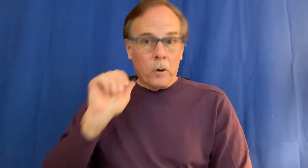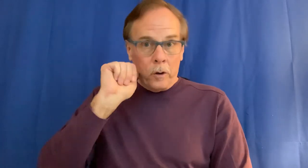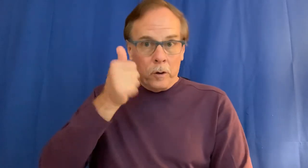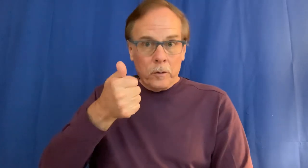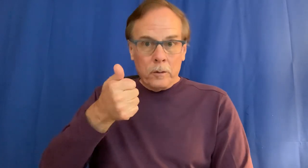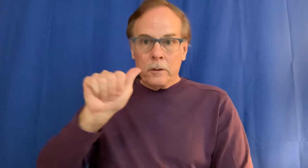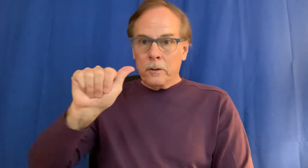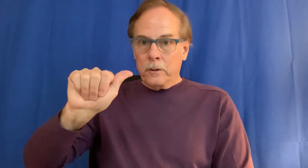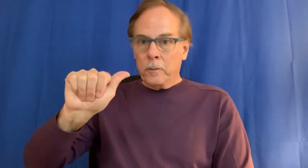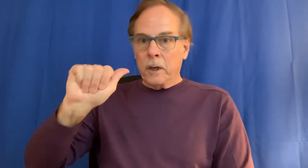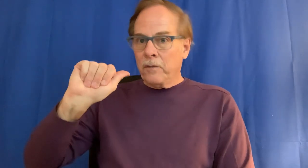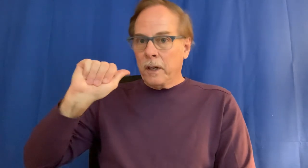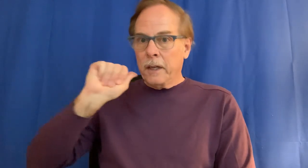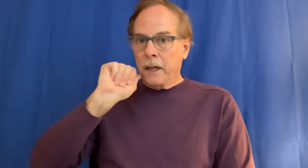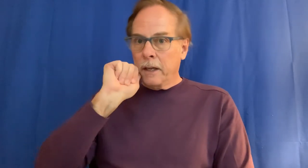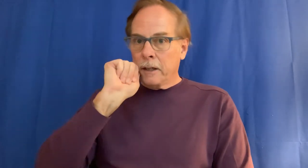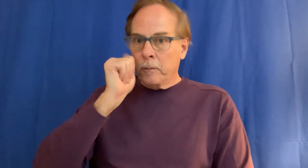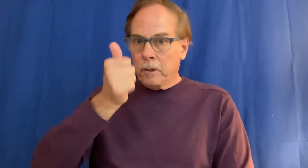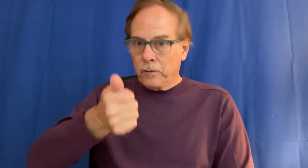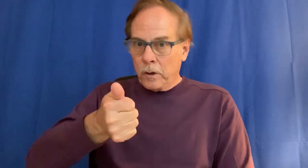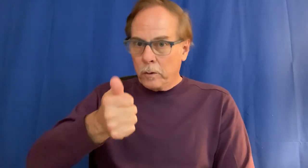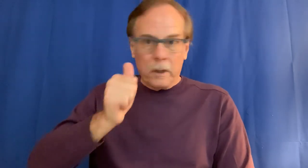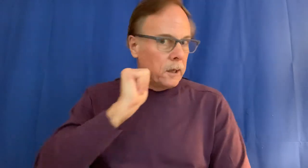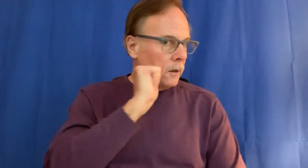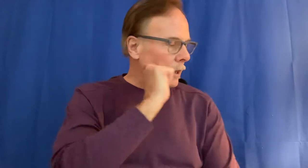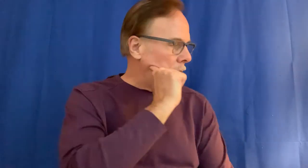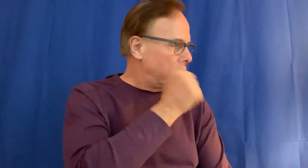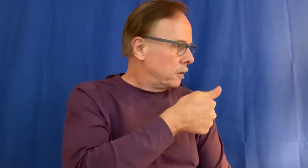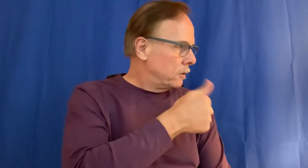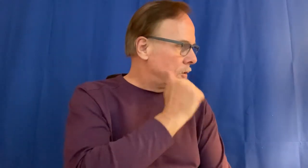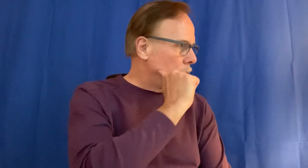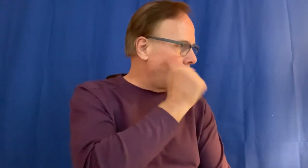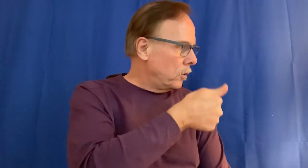tomorrow, your modified A coming forward like that, tomorrow.